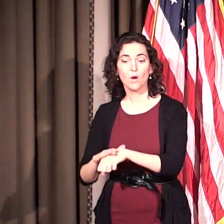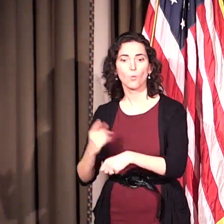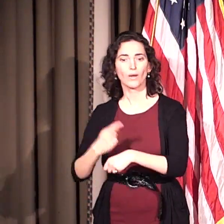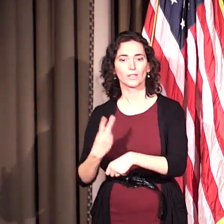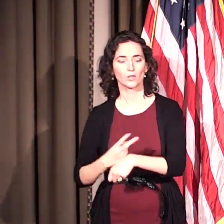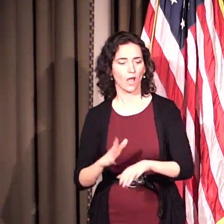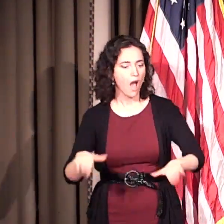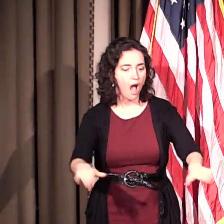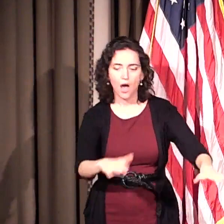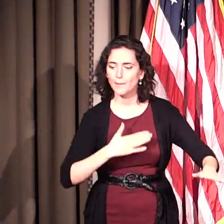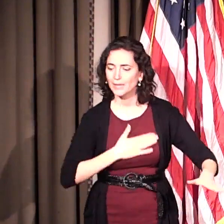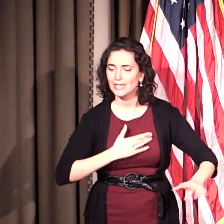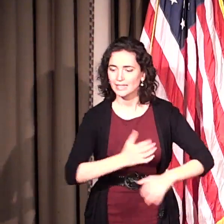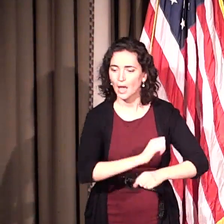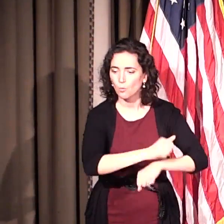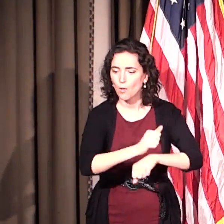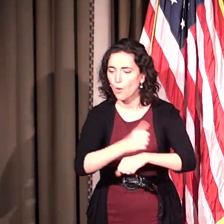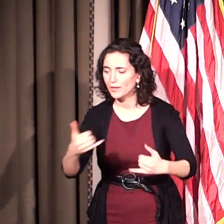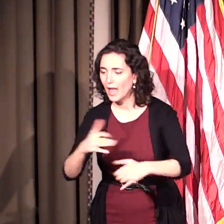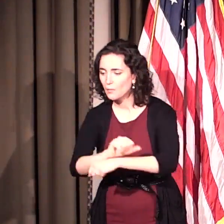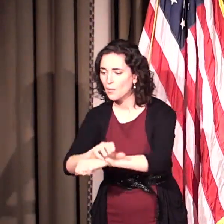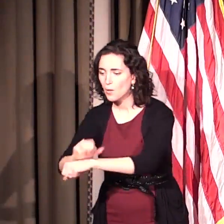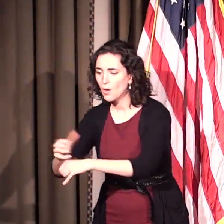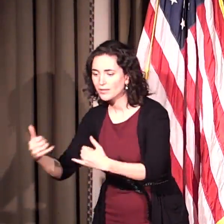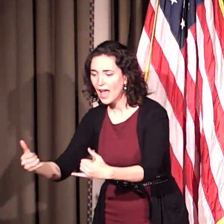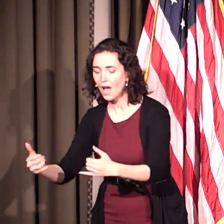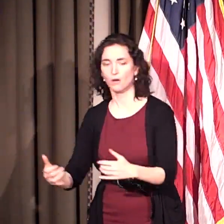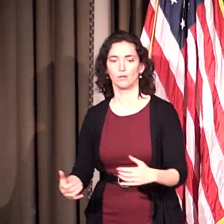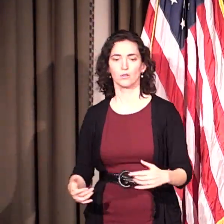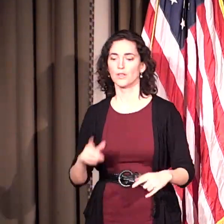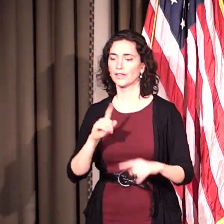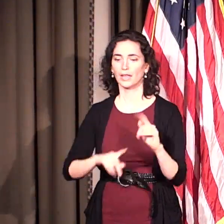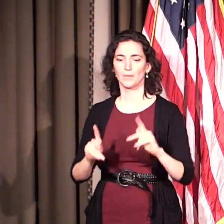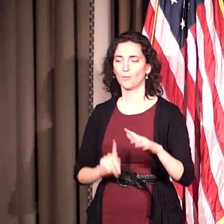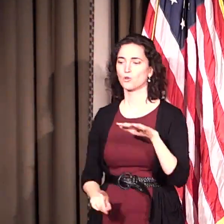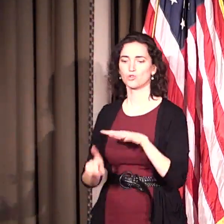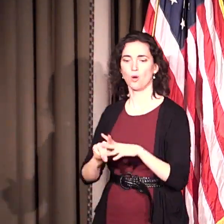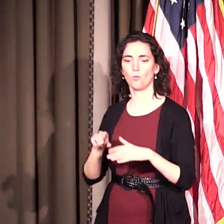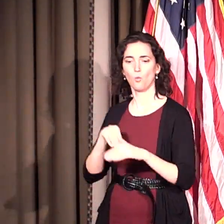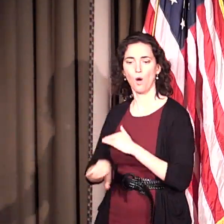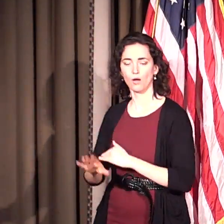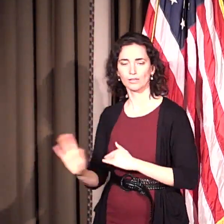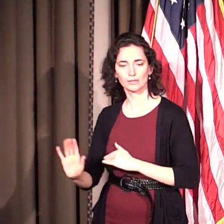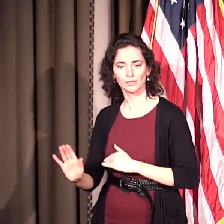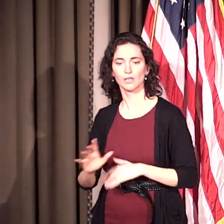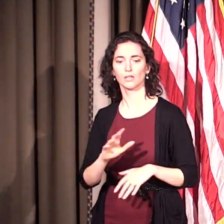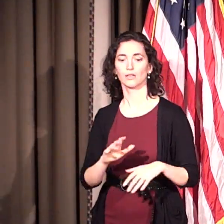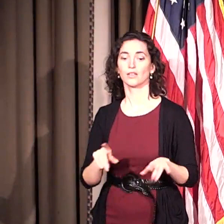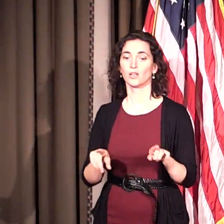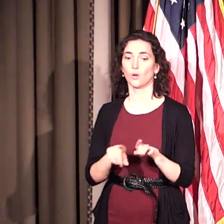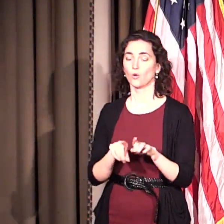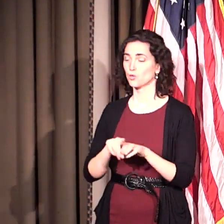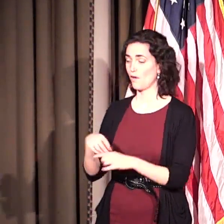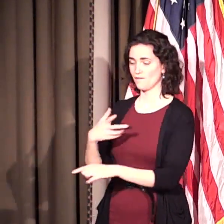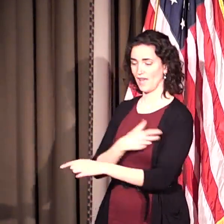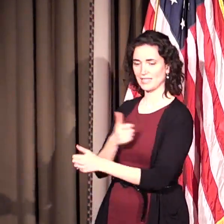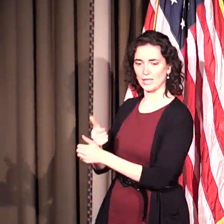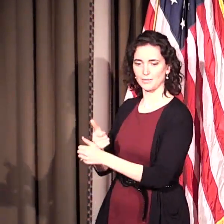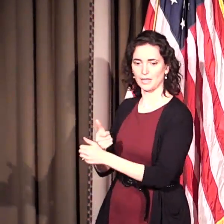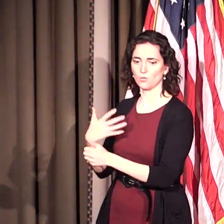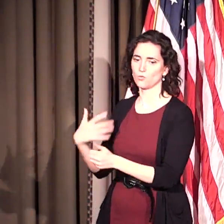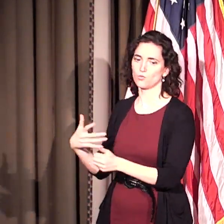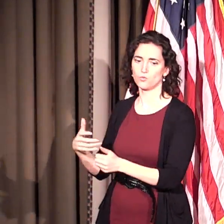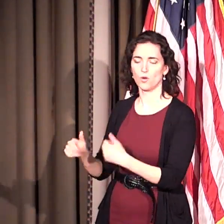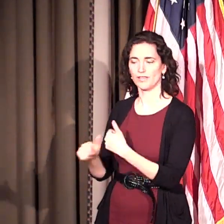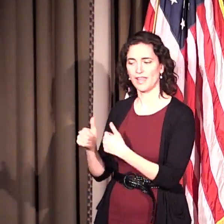notice, ramp up appointments, not do it by a walk-in basis, and all of that with a very fragile vaccine that